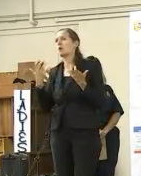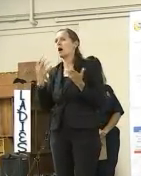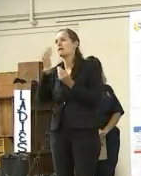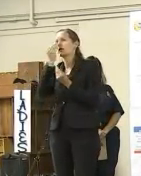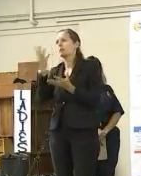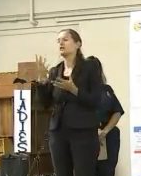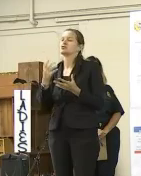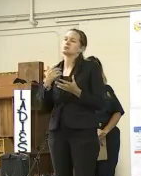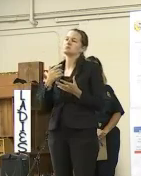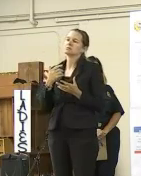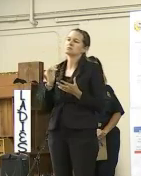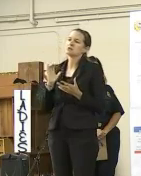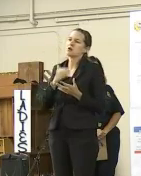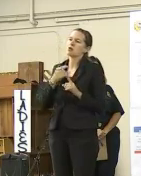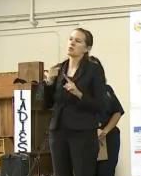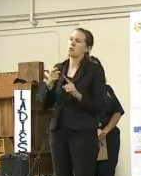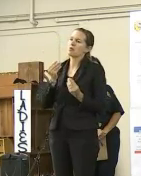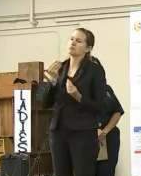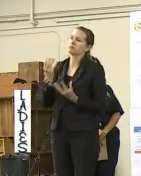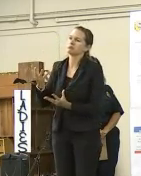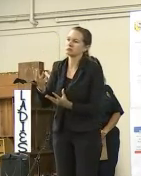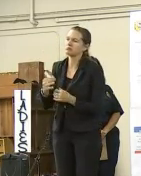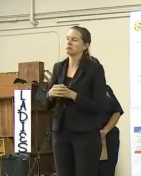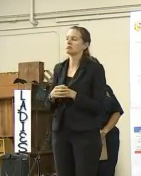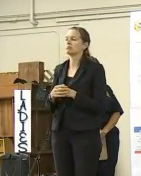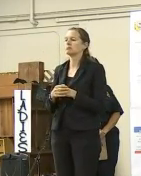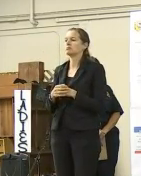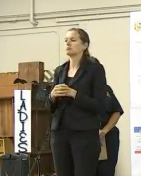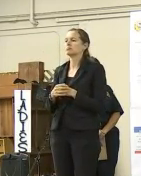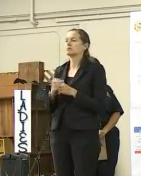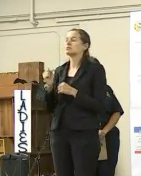you. With that, like I said, we're feeling